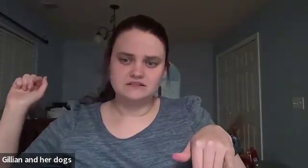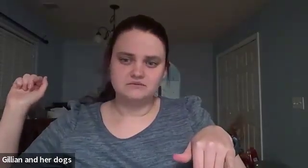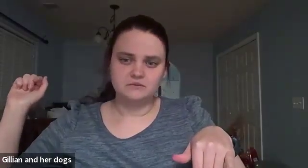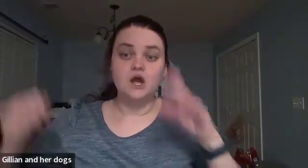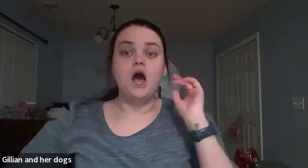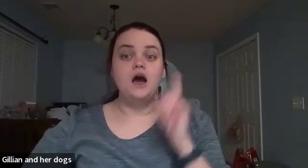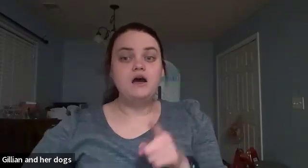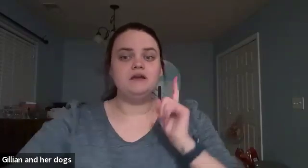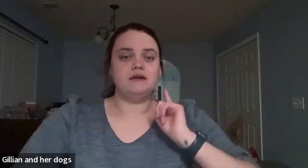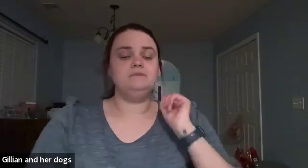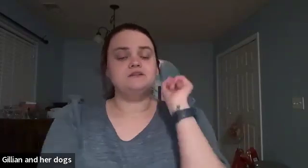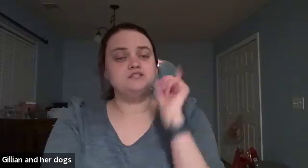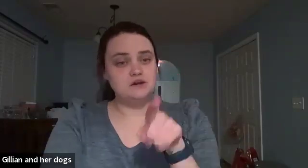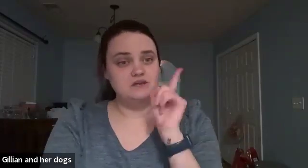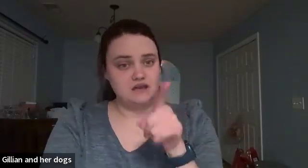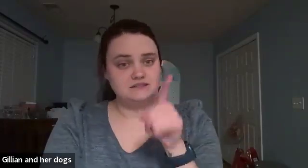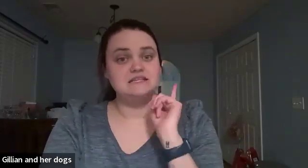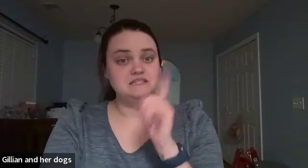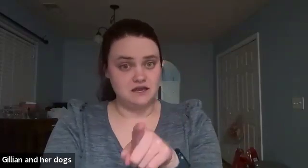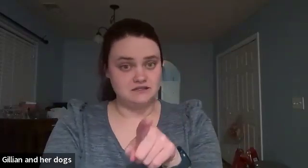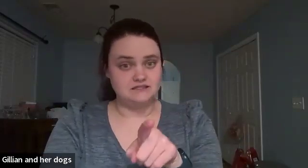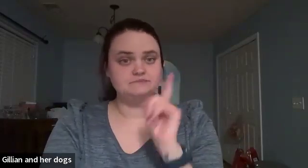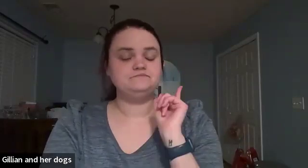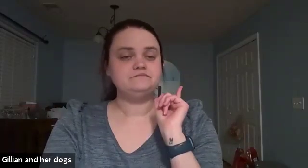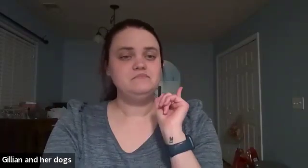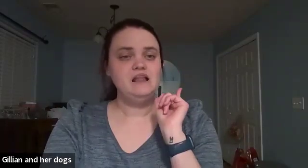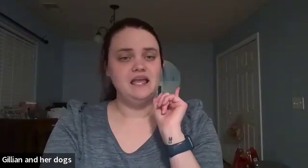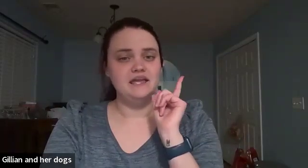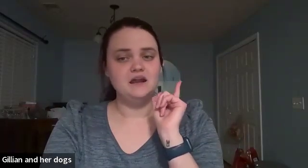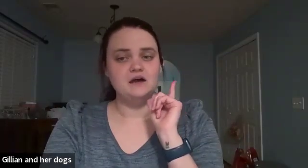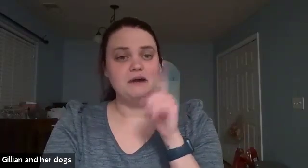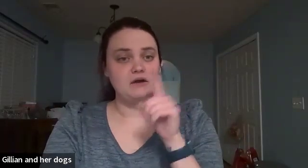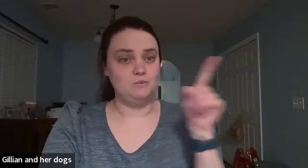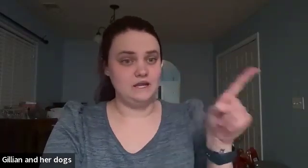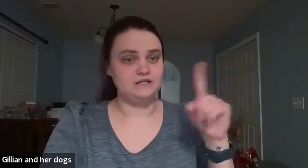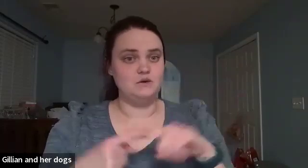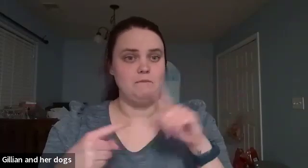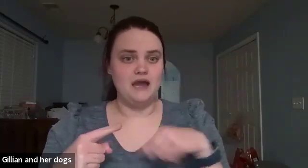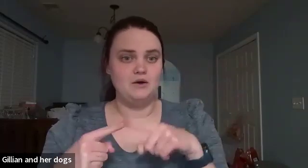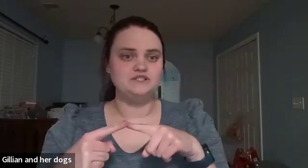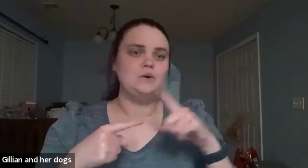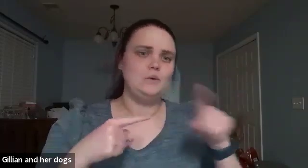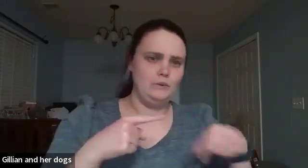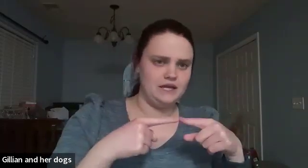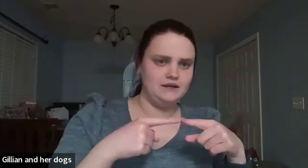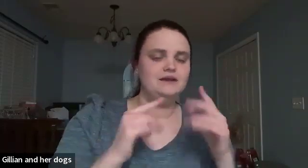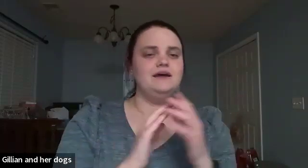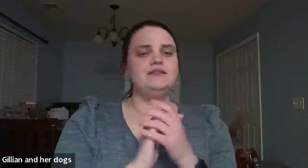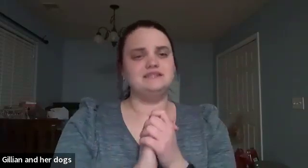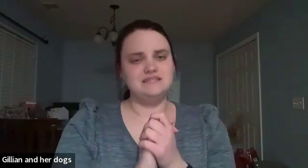it's time for one. Okay, so yes, it does. And about and when. So about when. The